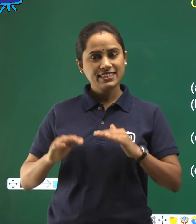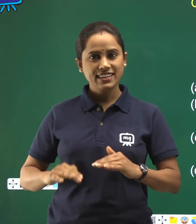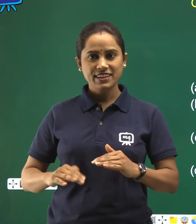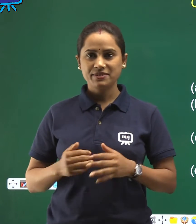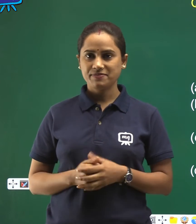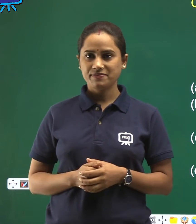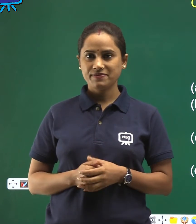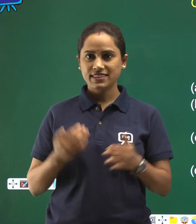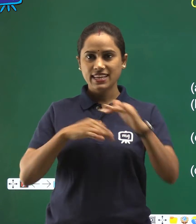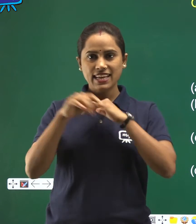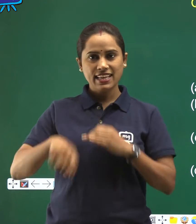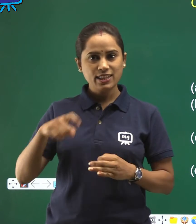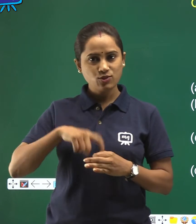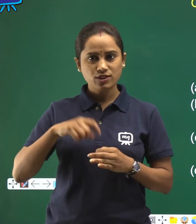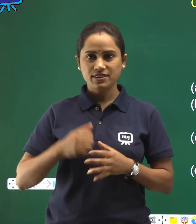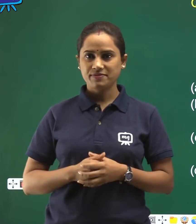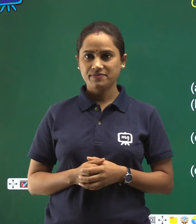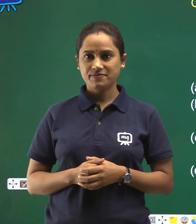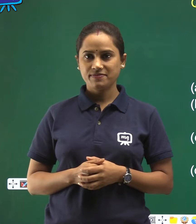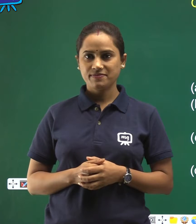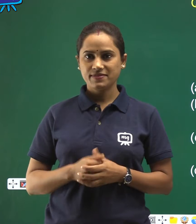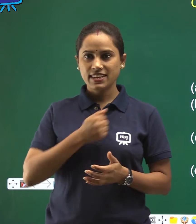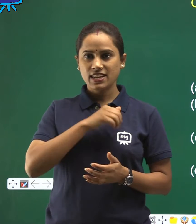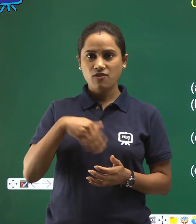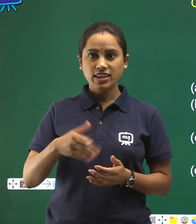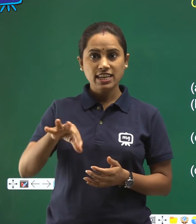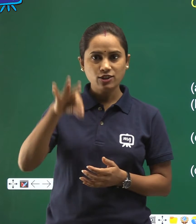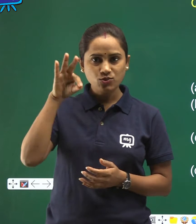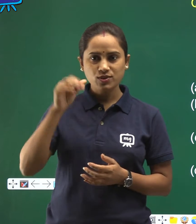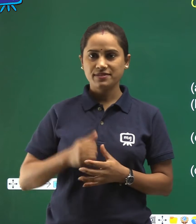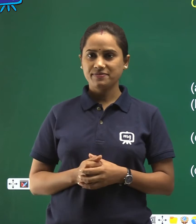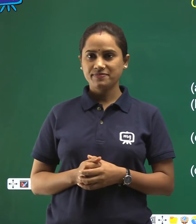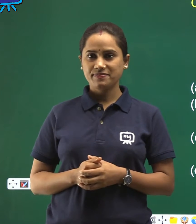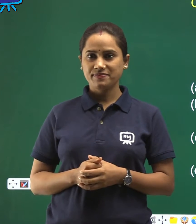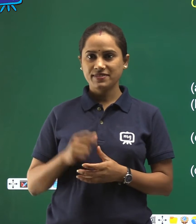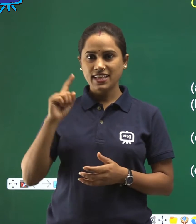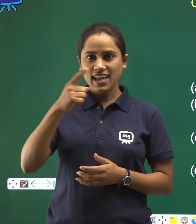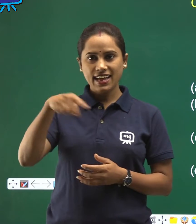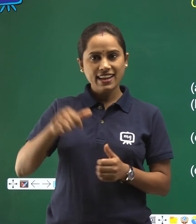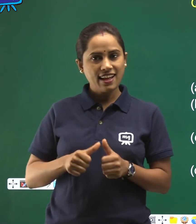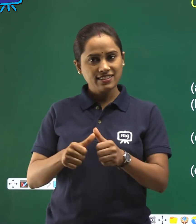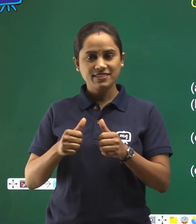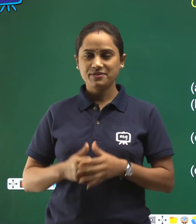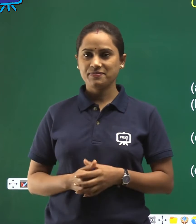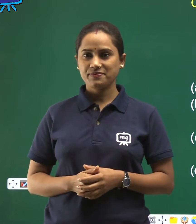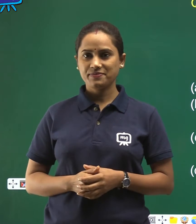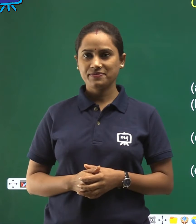Children, in this question, we shall choose a correct answer.